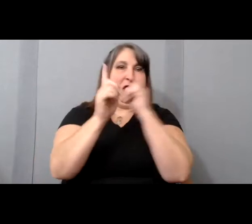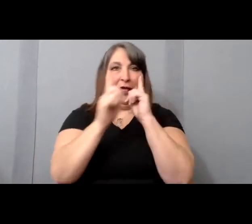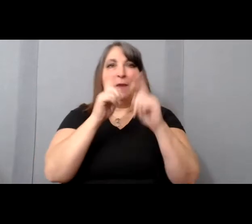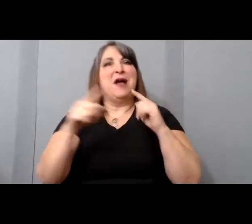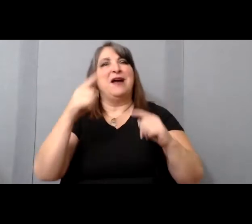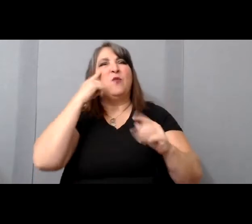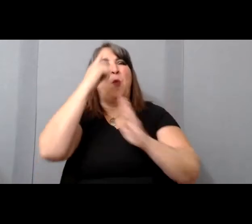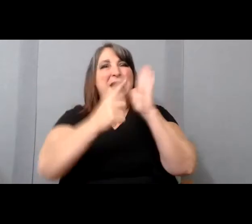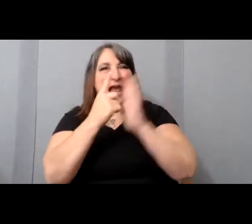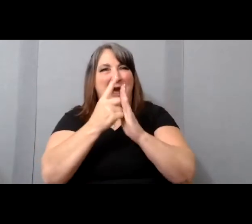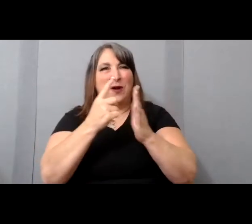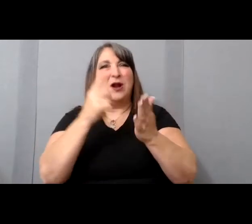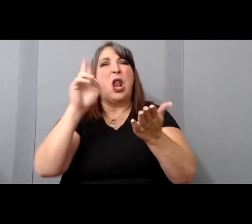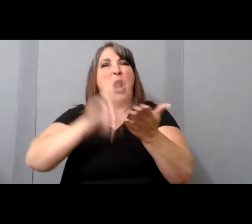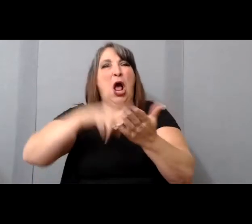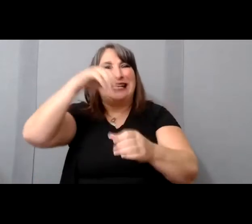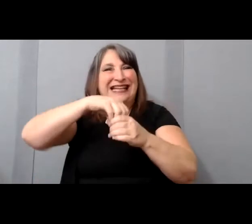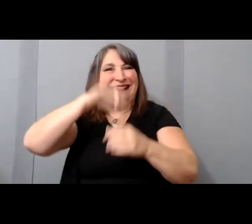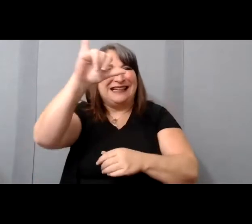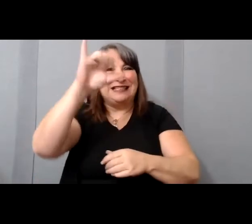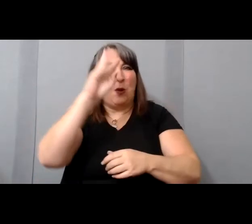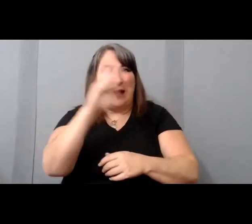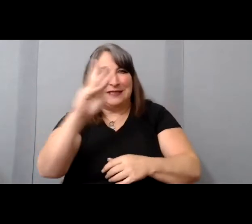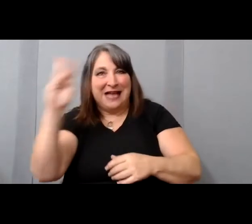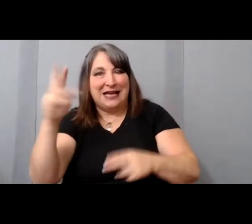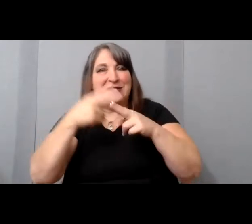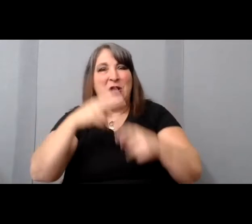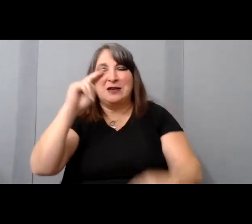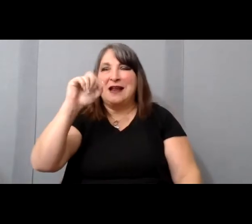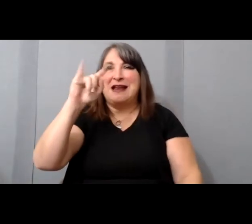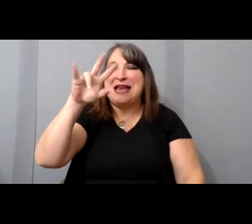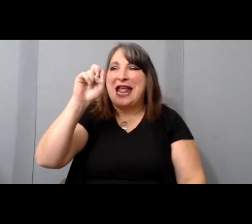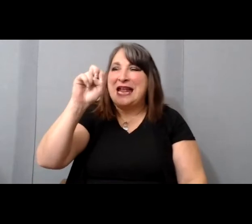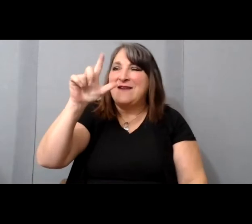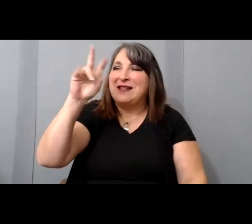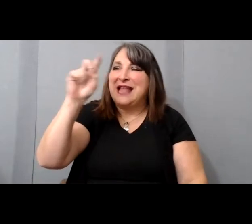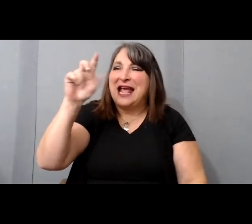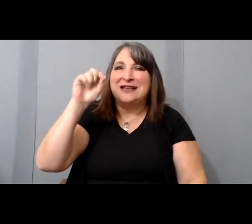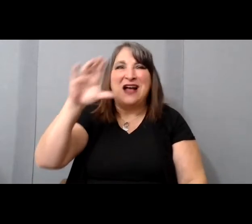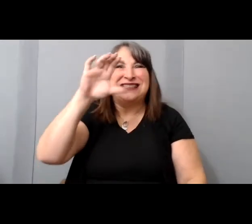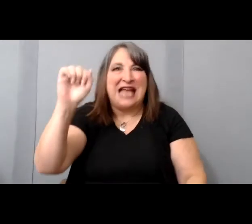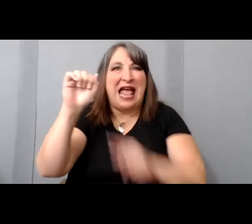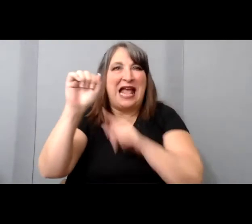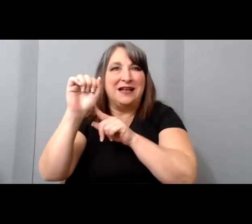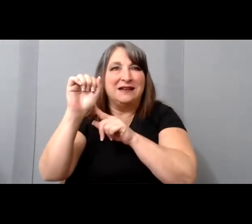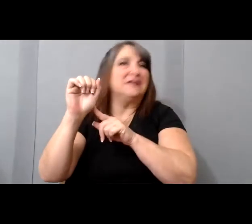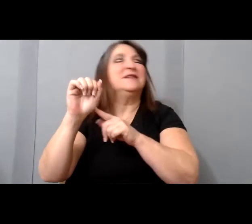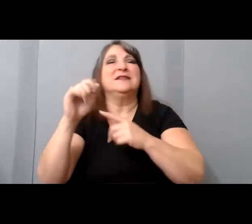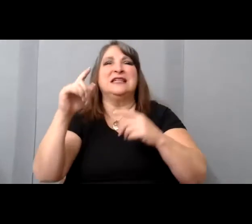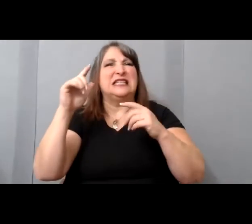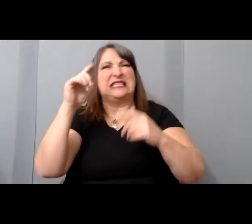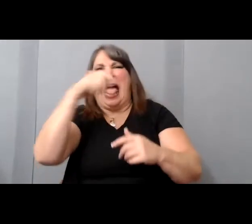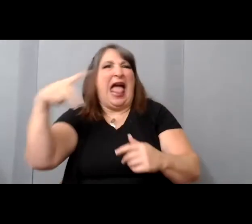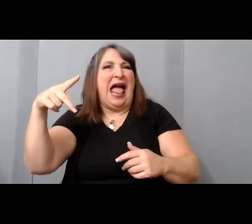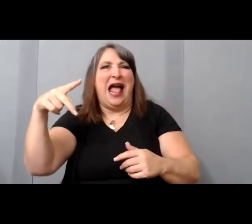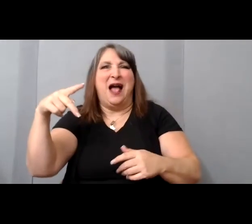this website. I don't know if you can see it on my cell phone. It's called nativeland.ca, and it should be available as an app on